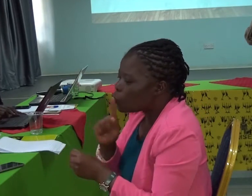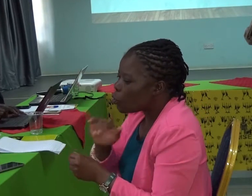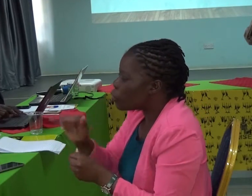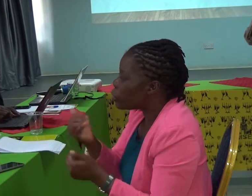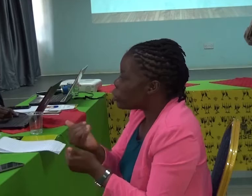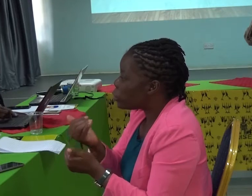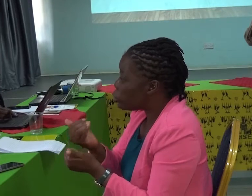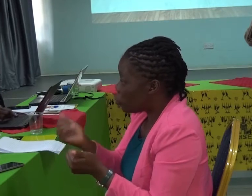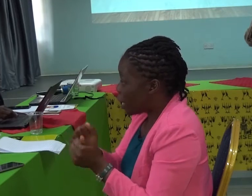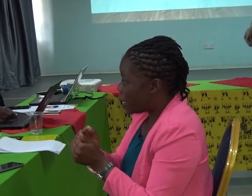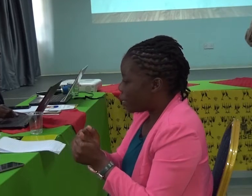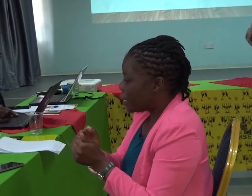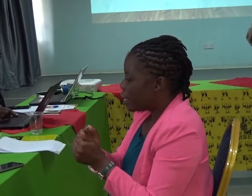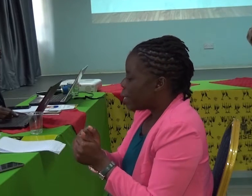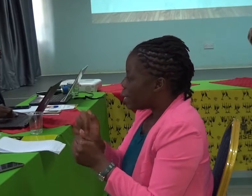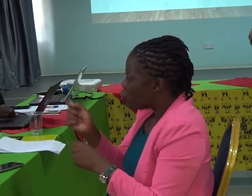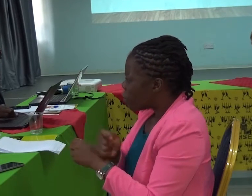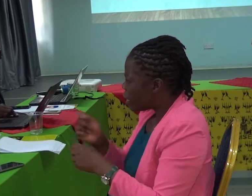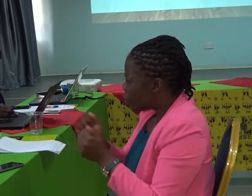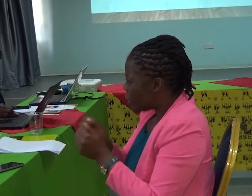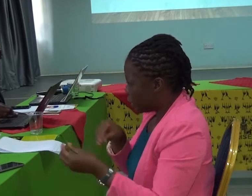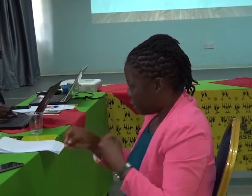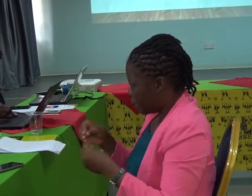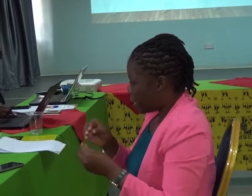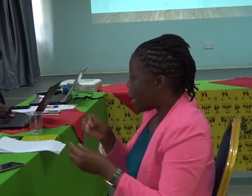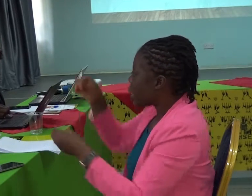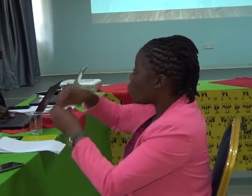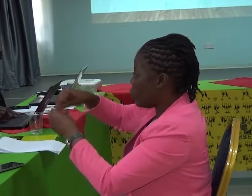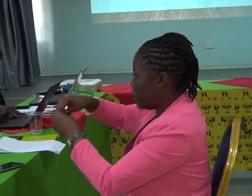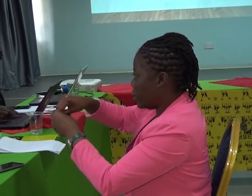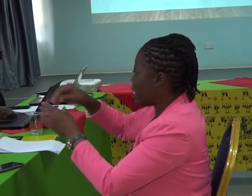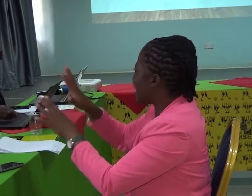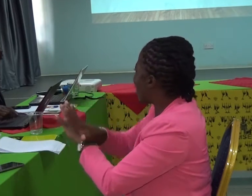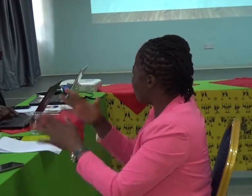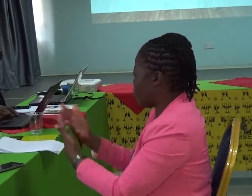inclusive education is driven by them, for them? Some